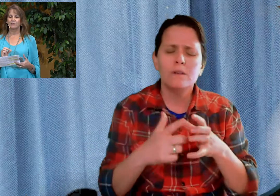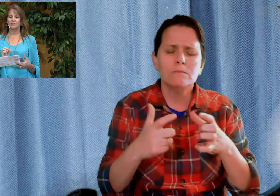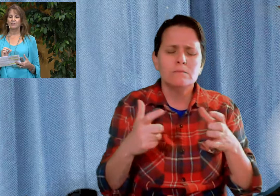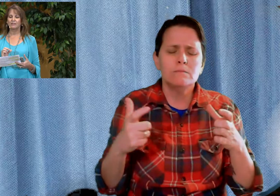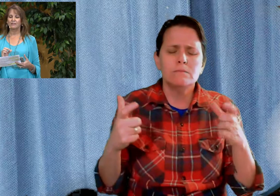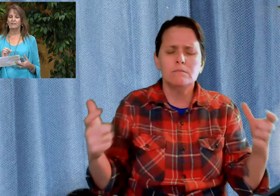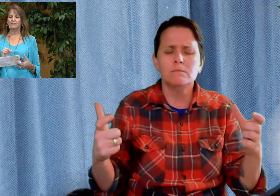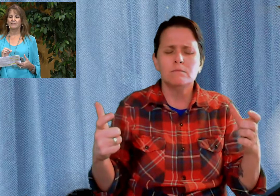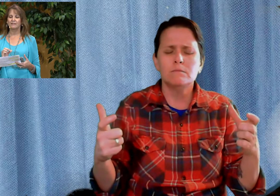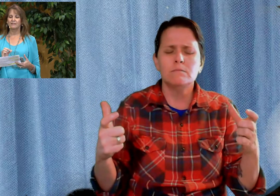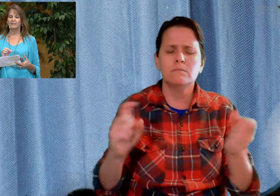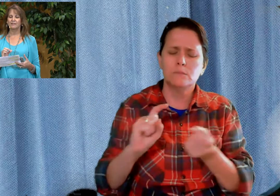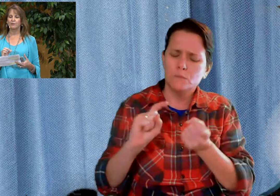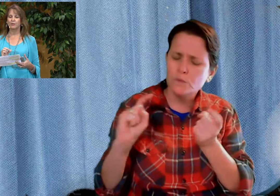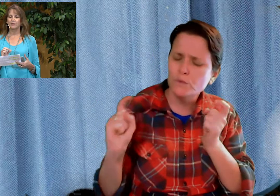transformation,